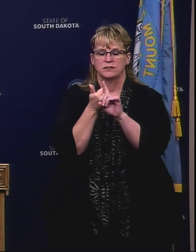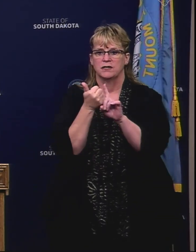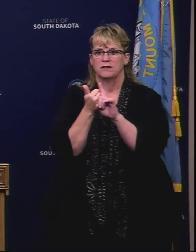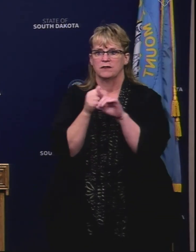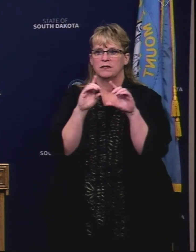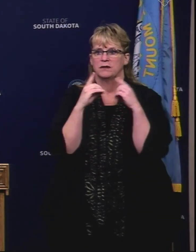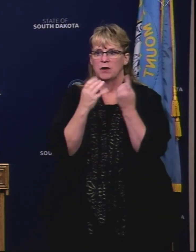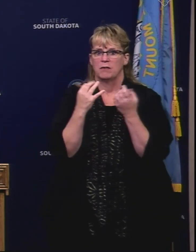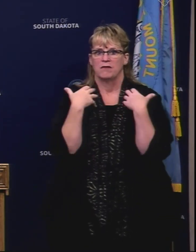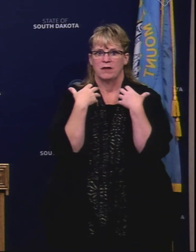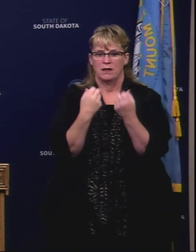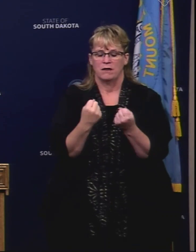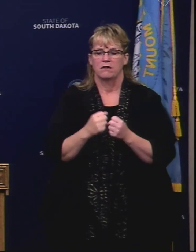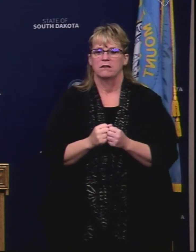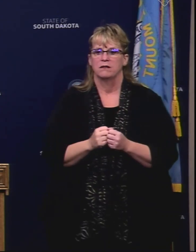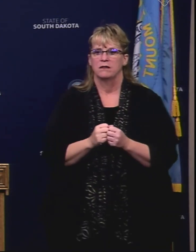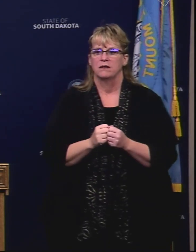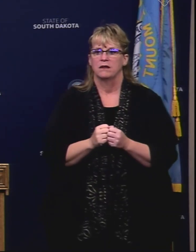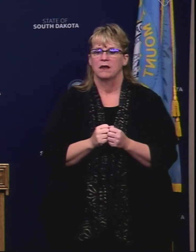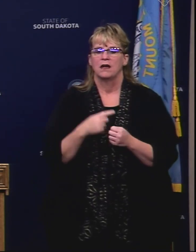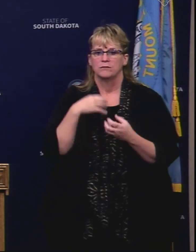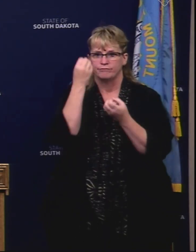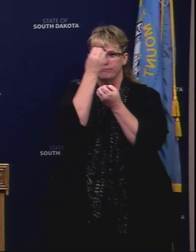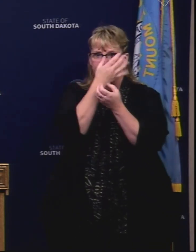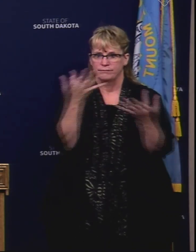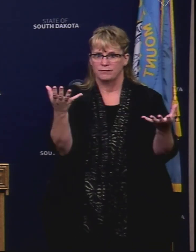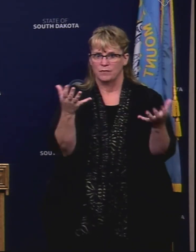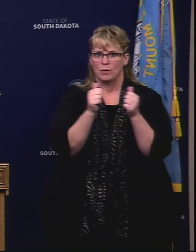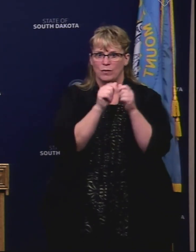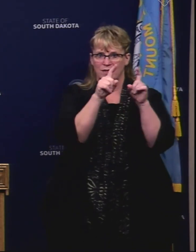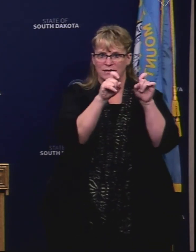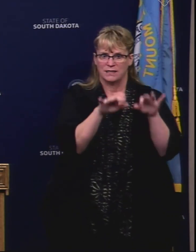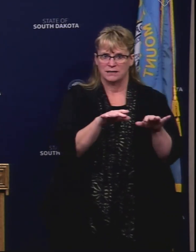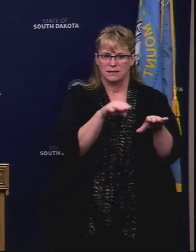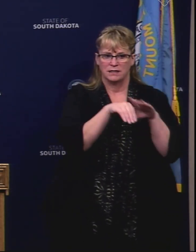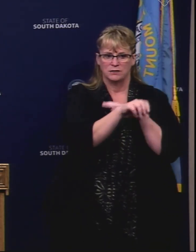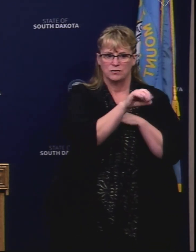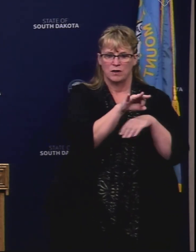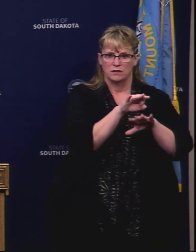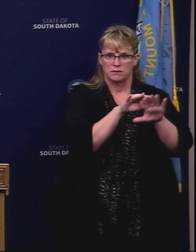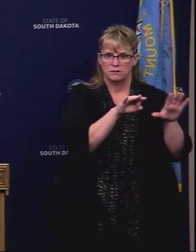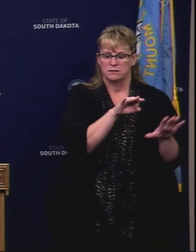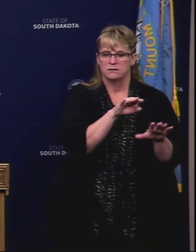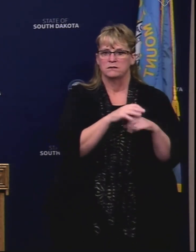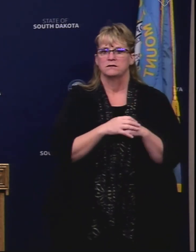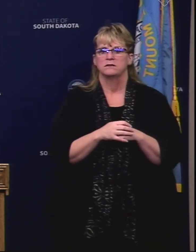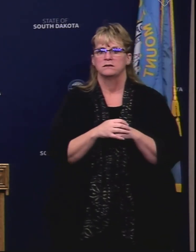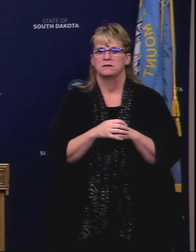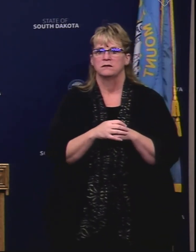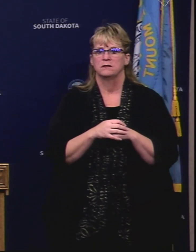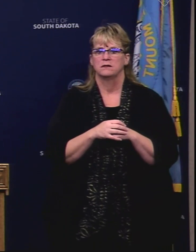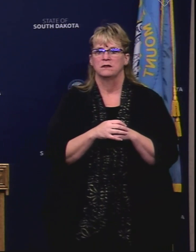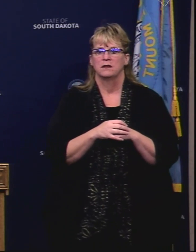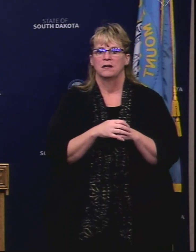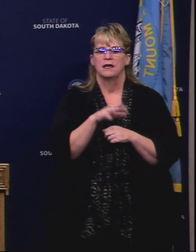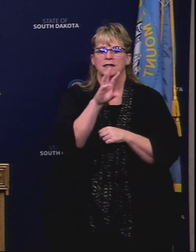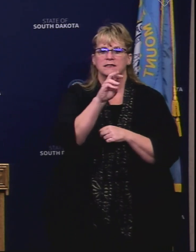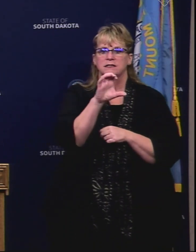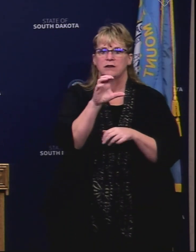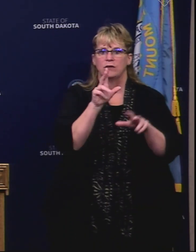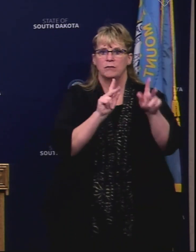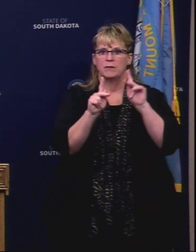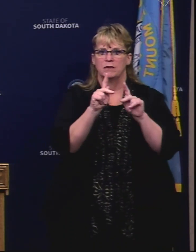of the Department of Health. I wanted to give you a quick update on how the testing is going down in Sioux Falls. We tested another 600